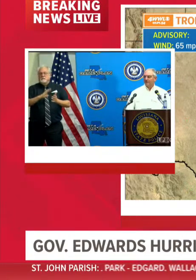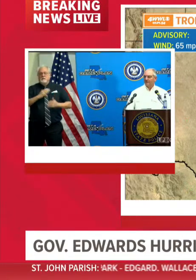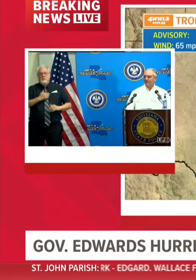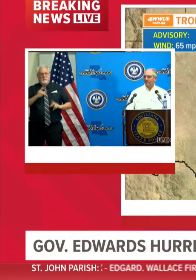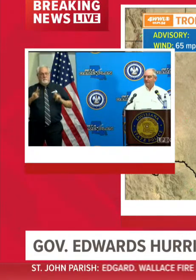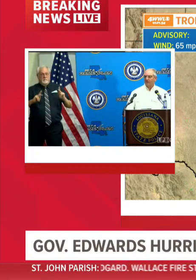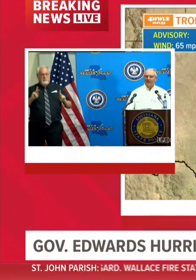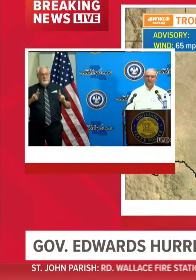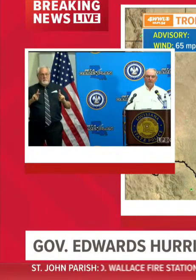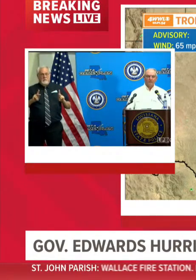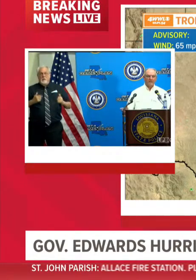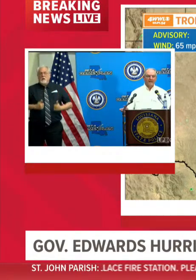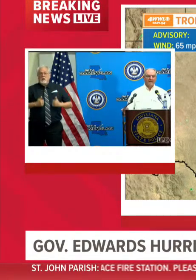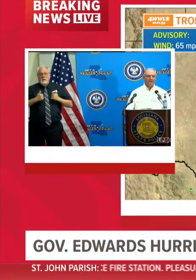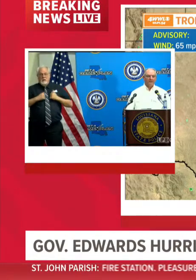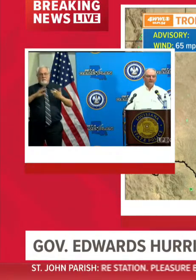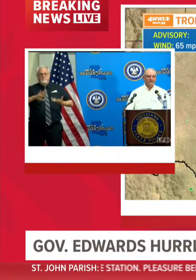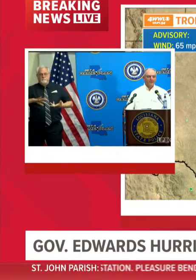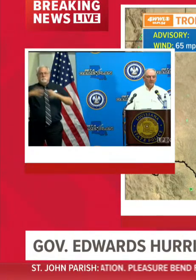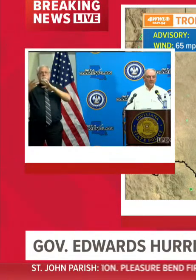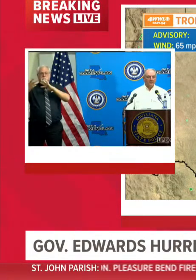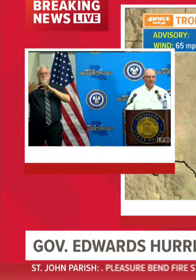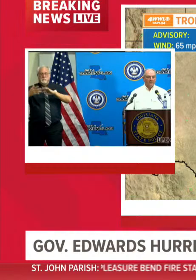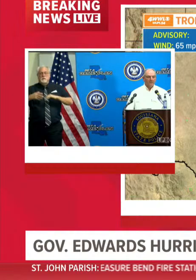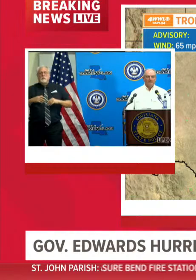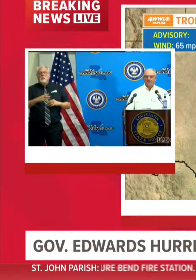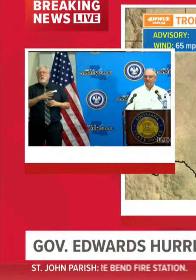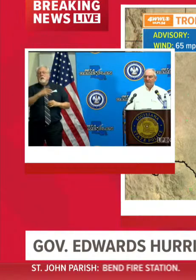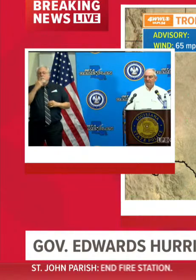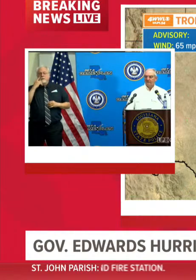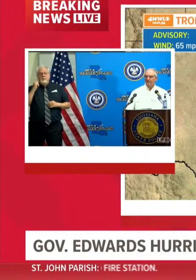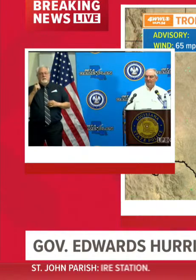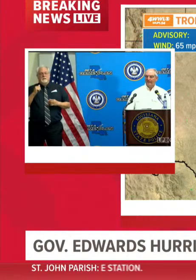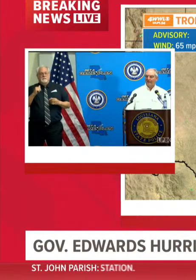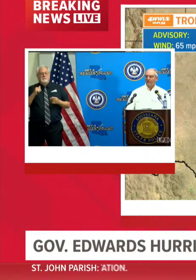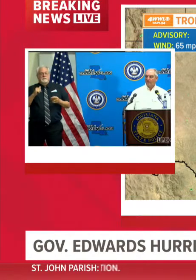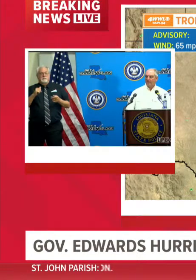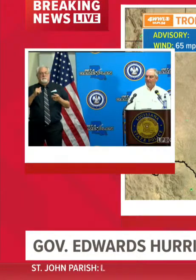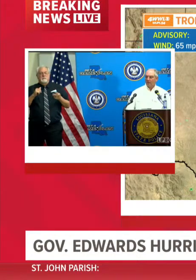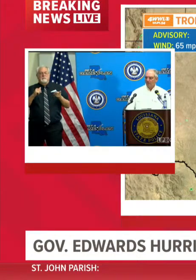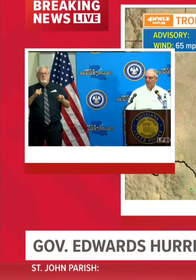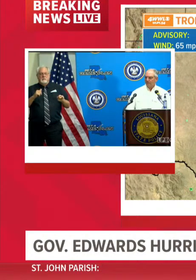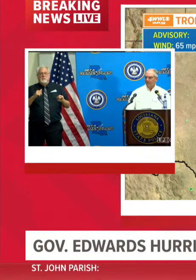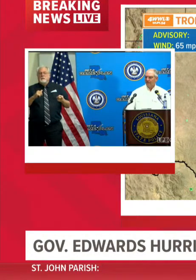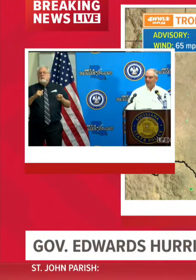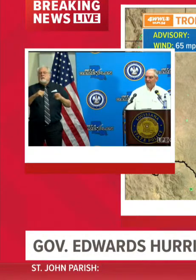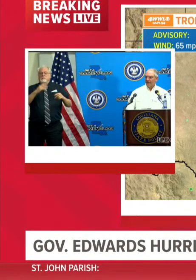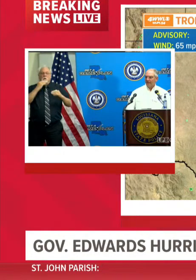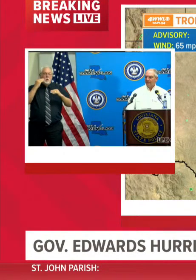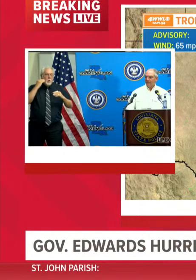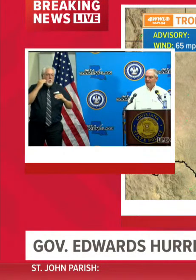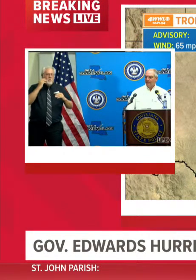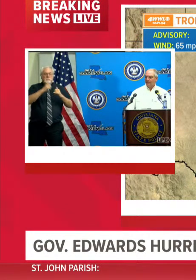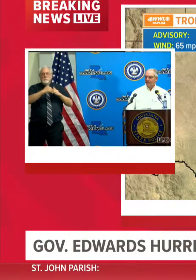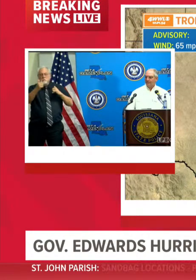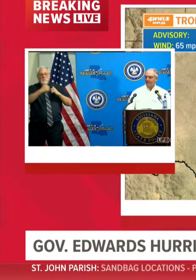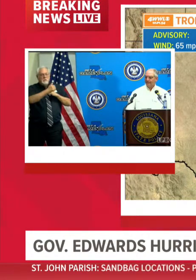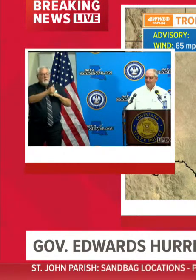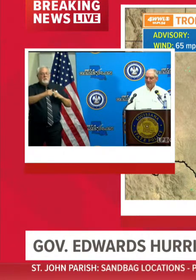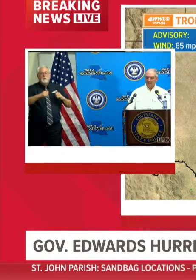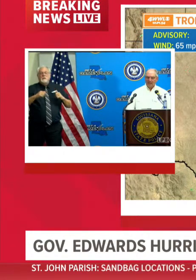fellow citizens whose lives are upside down because their businesses and or their homes have been